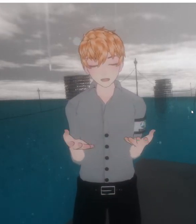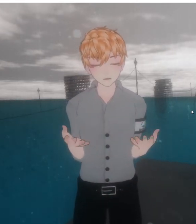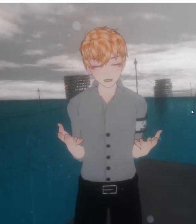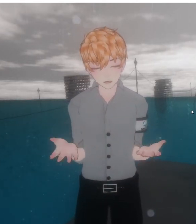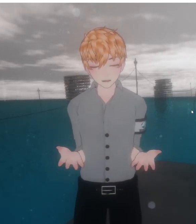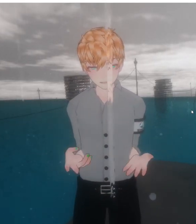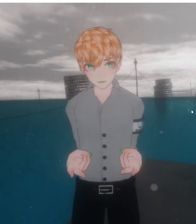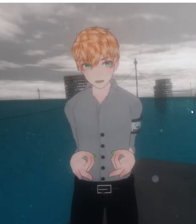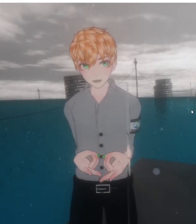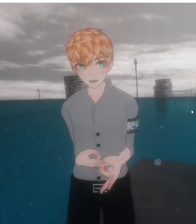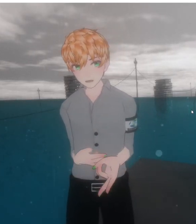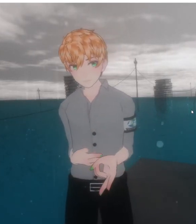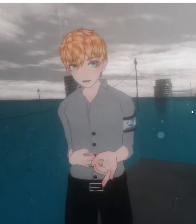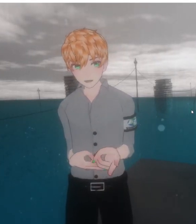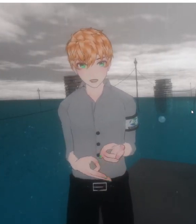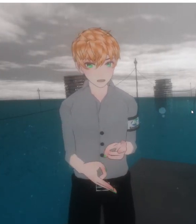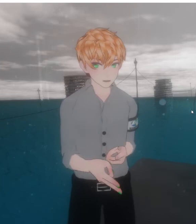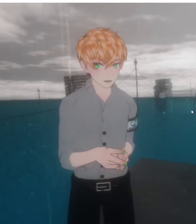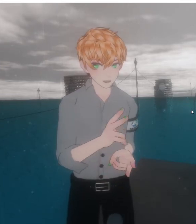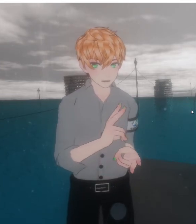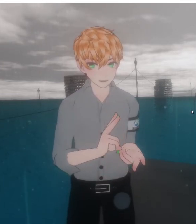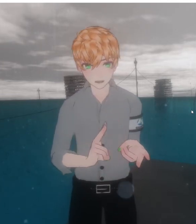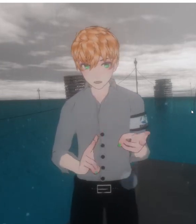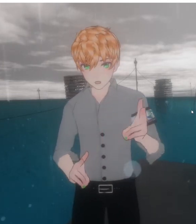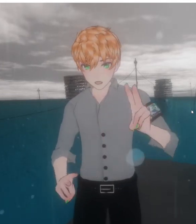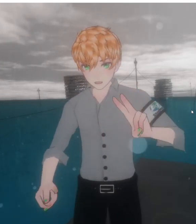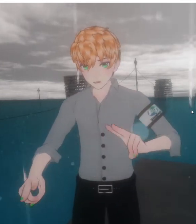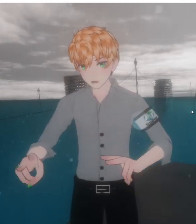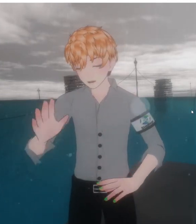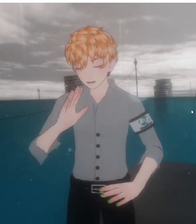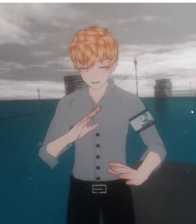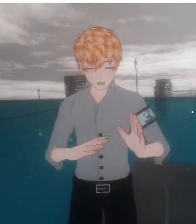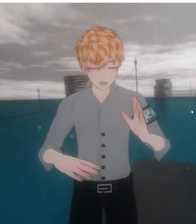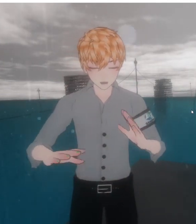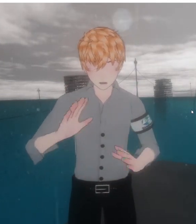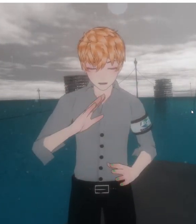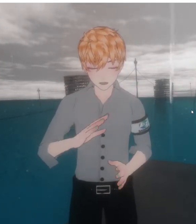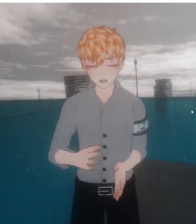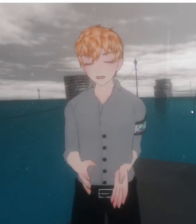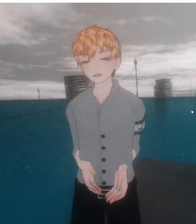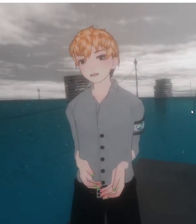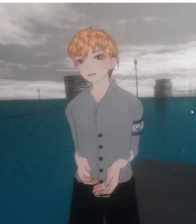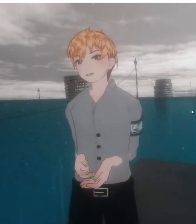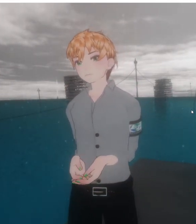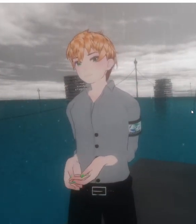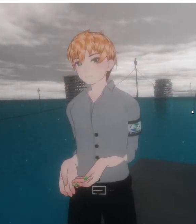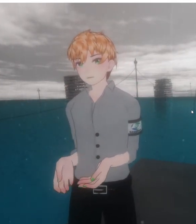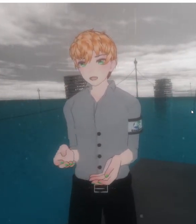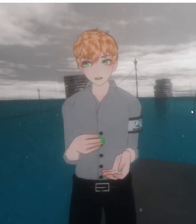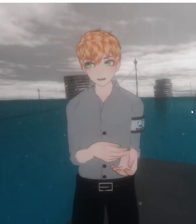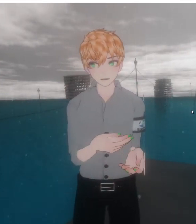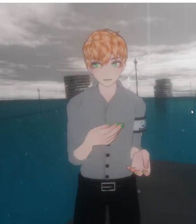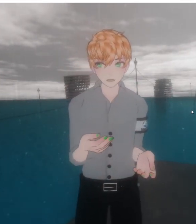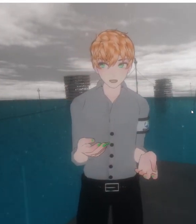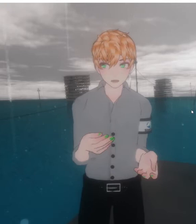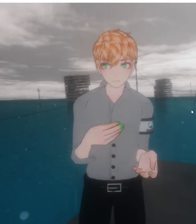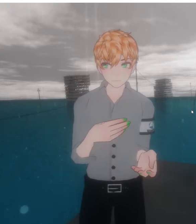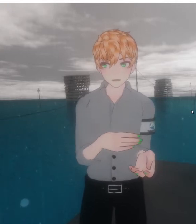half speed so that I can really see what the motions are when they're going through them. And you have, the